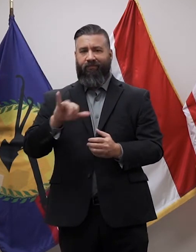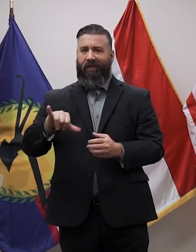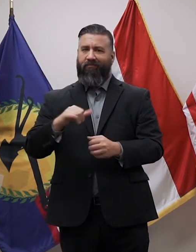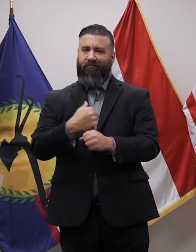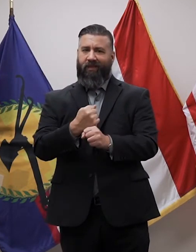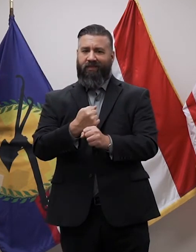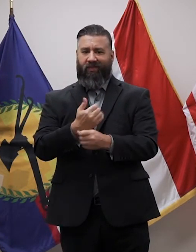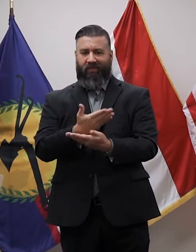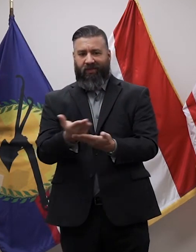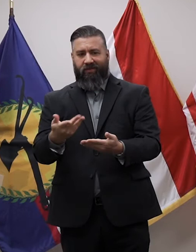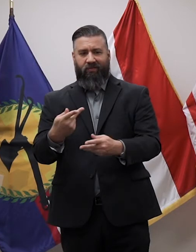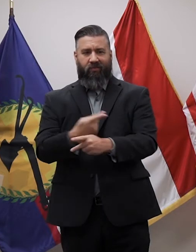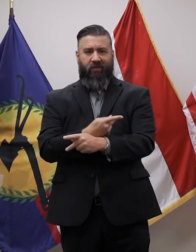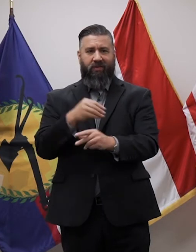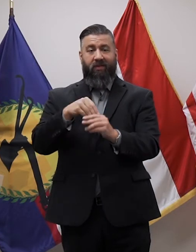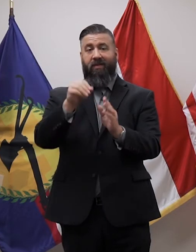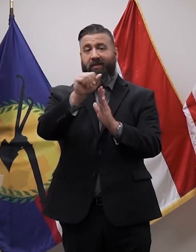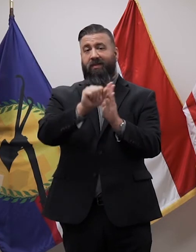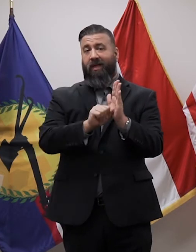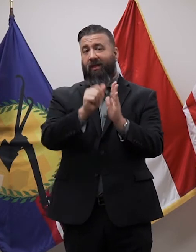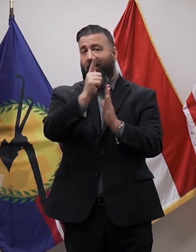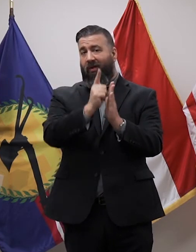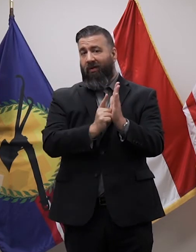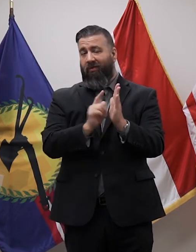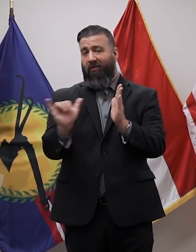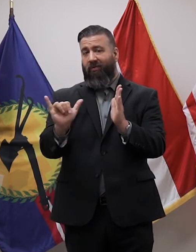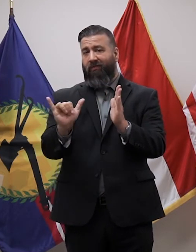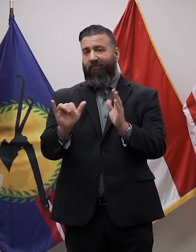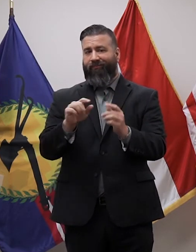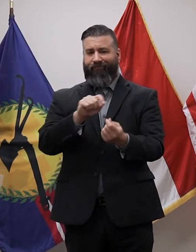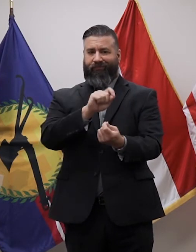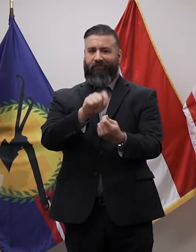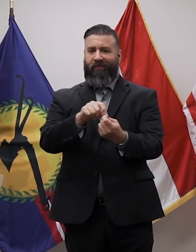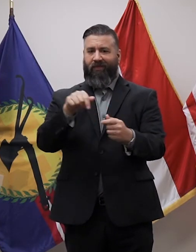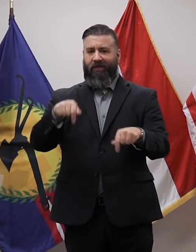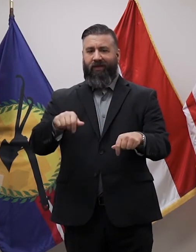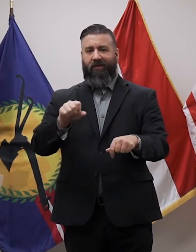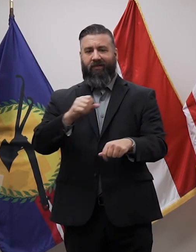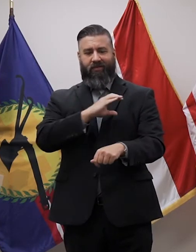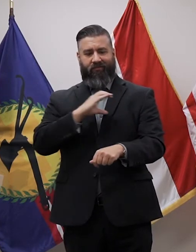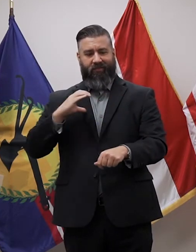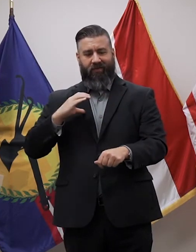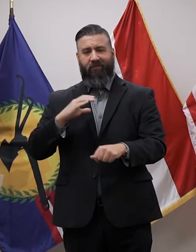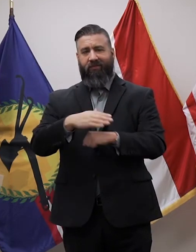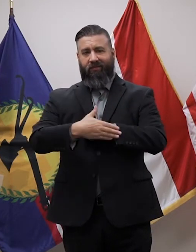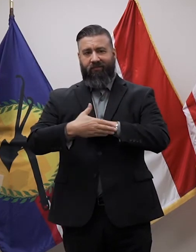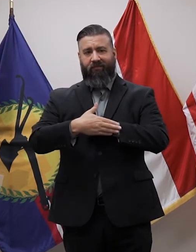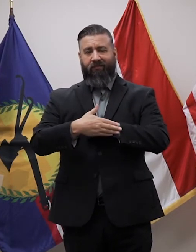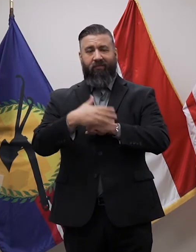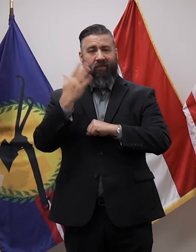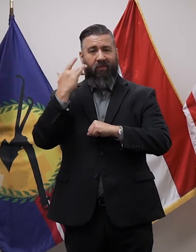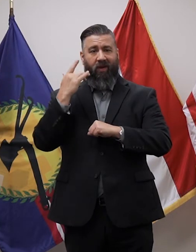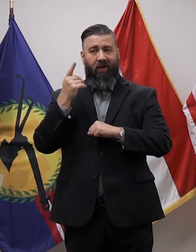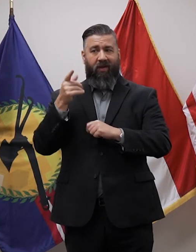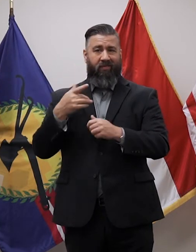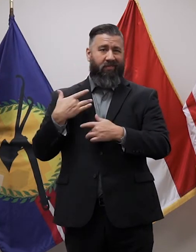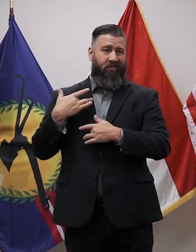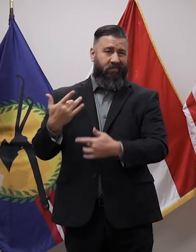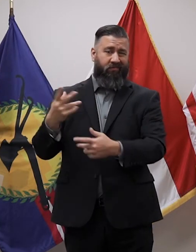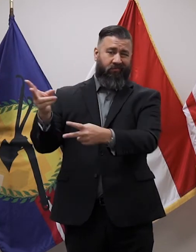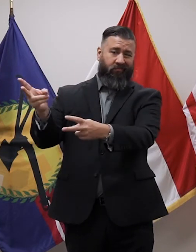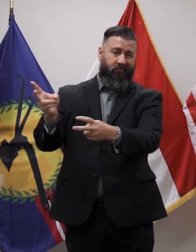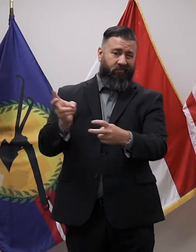everything that's done in the state legislature, and certainly things that are done in the county council, because the county council tends to get drawn into